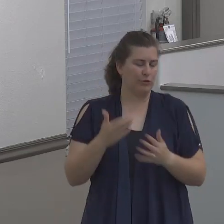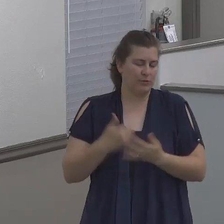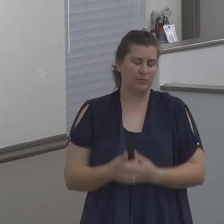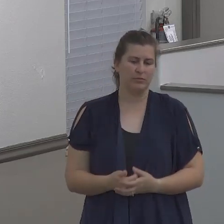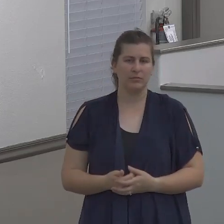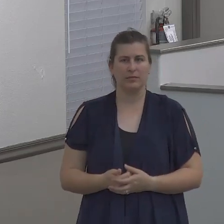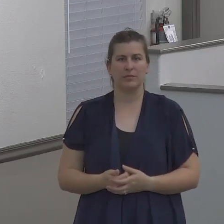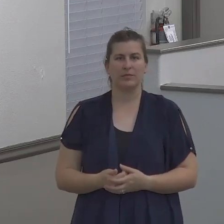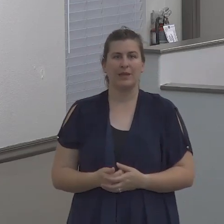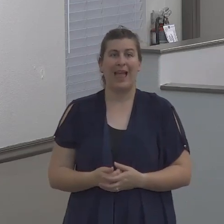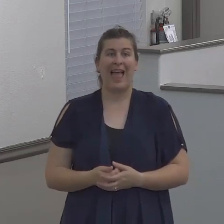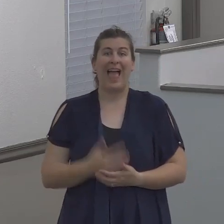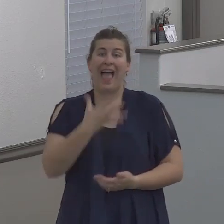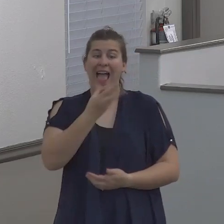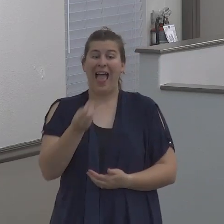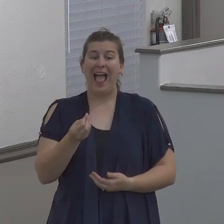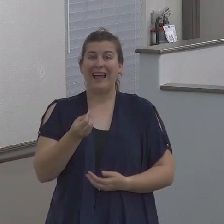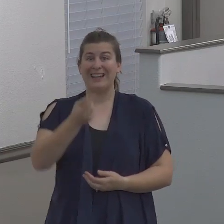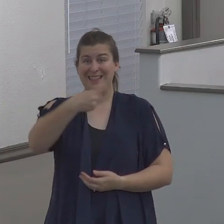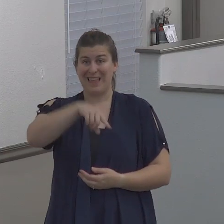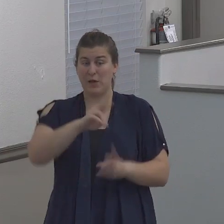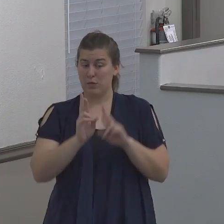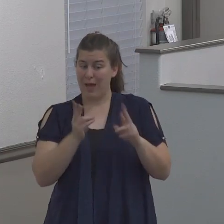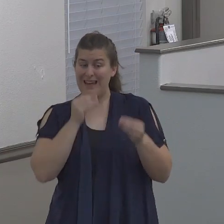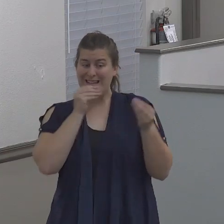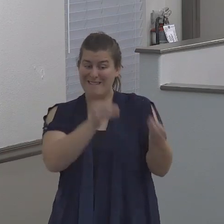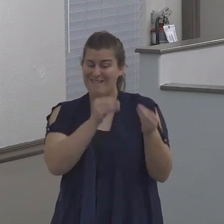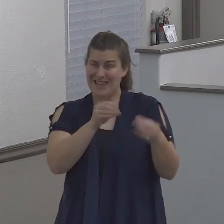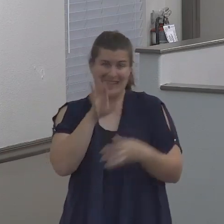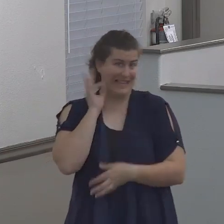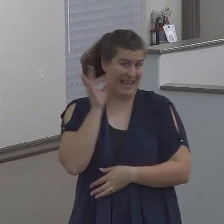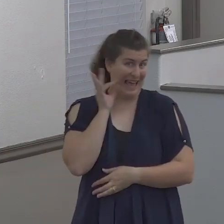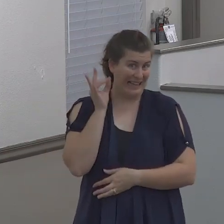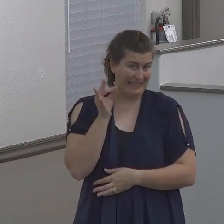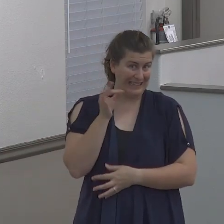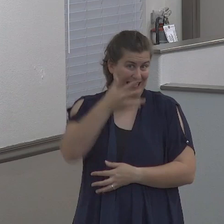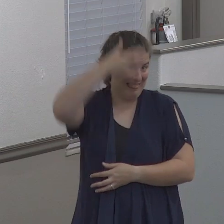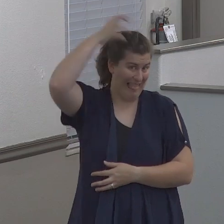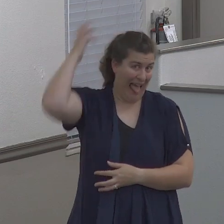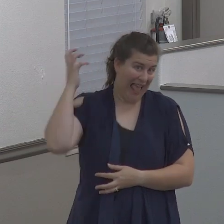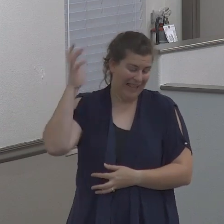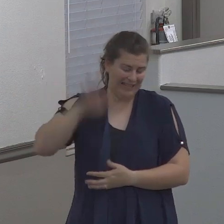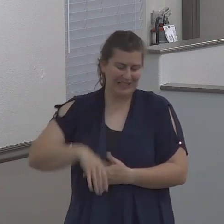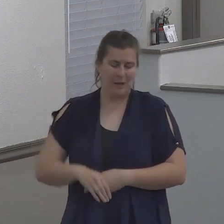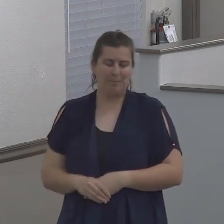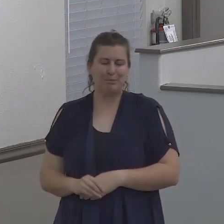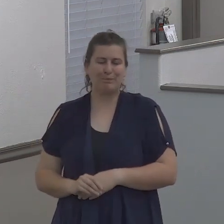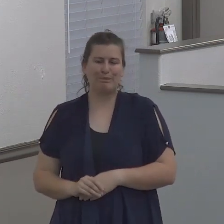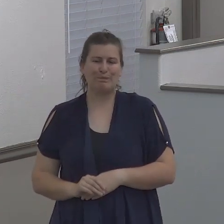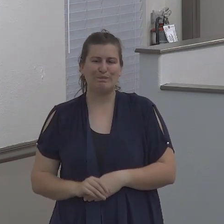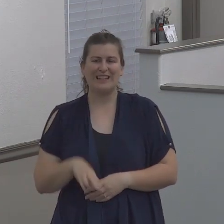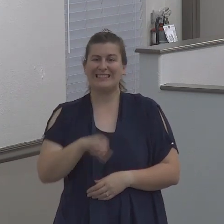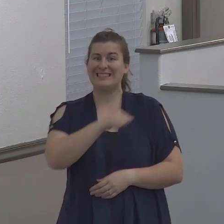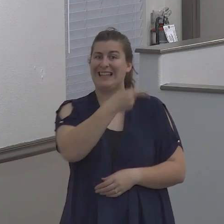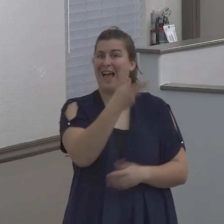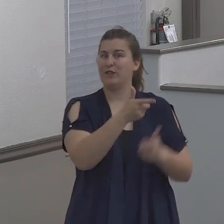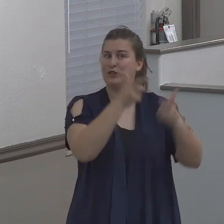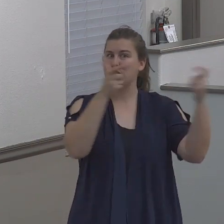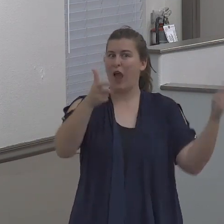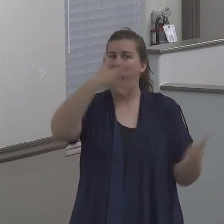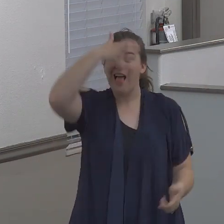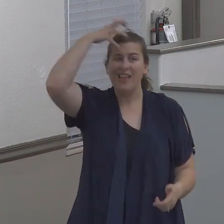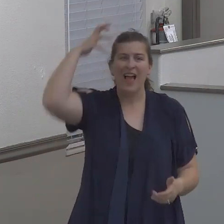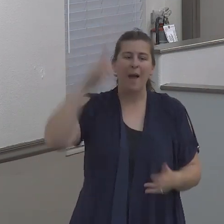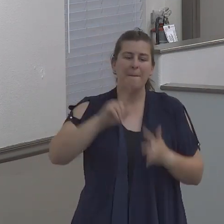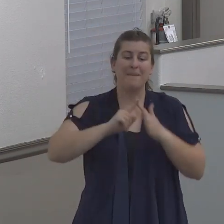was called a cat house. And it was feeding time when we were in there.